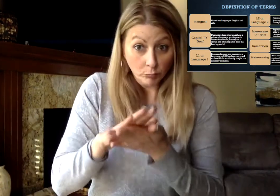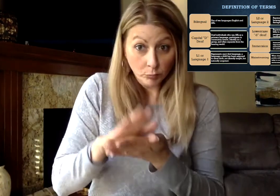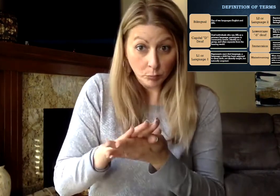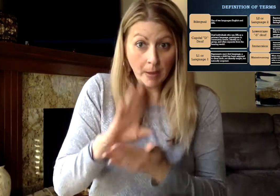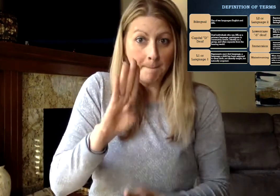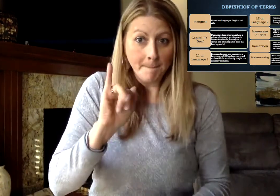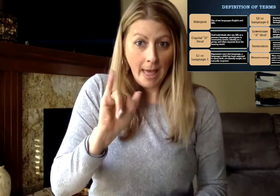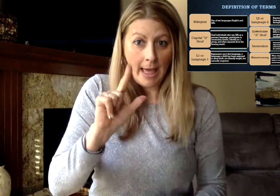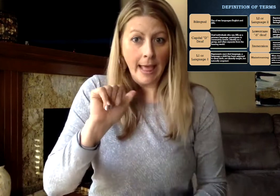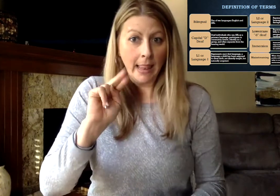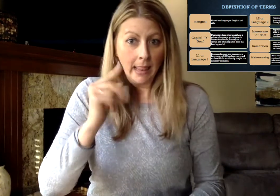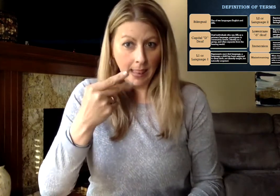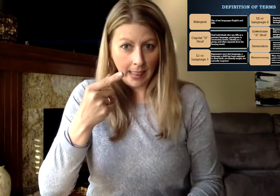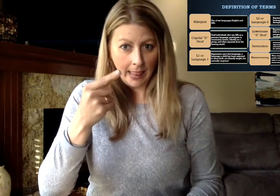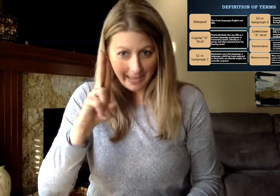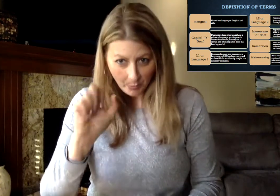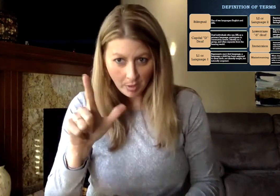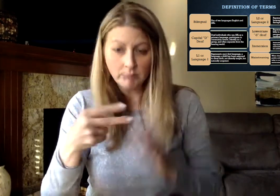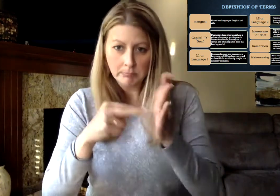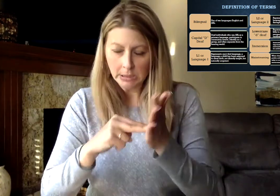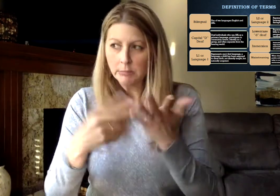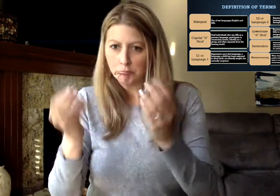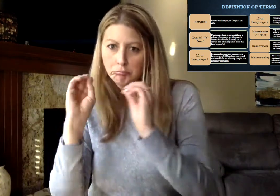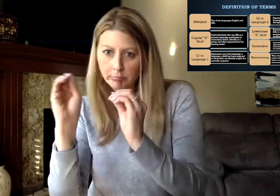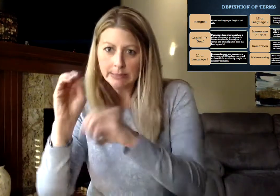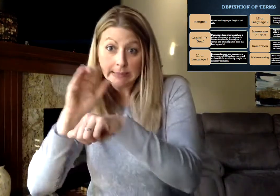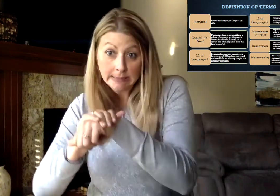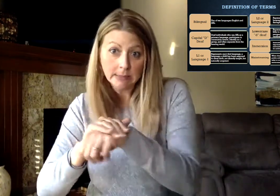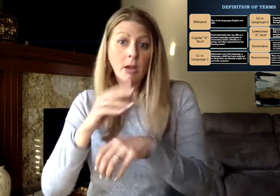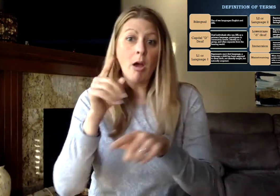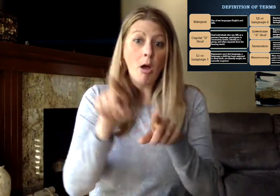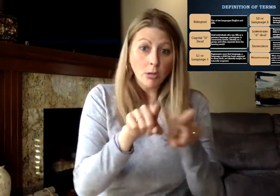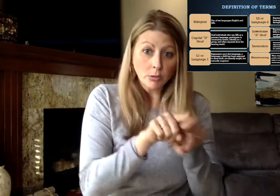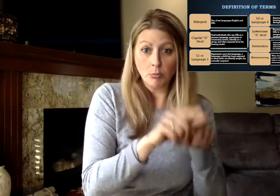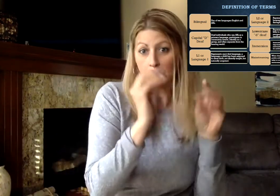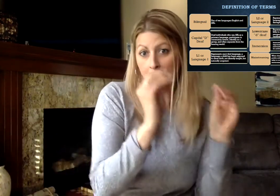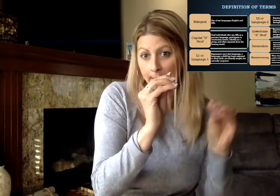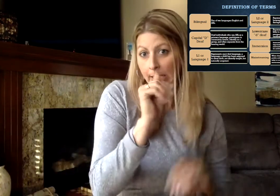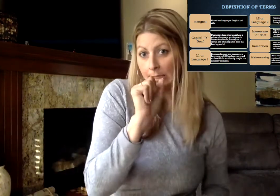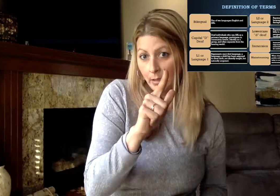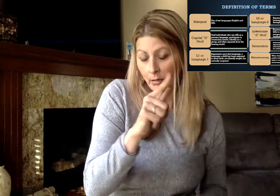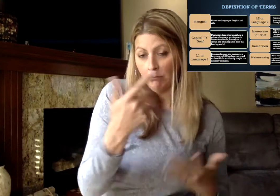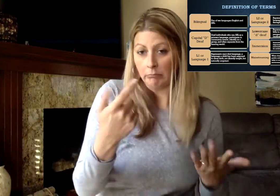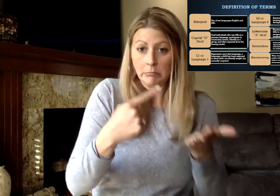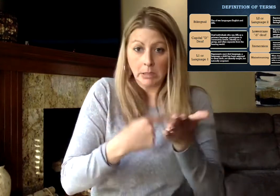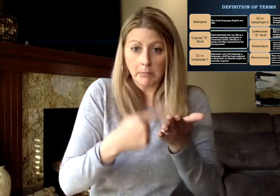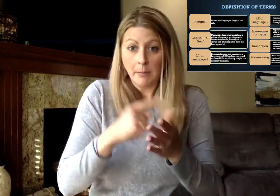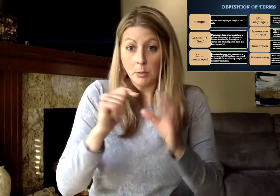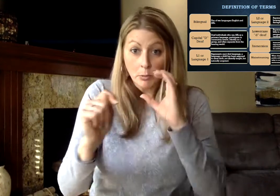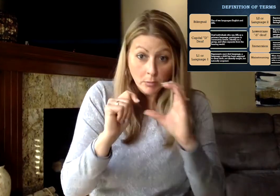If it's a deaf school, bilingual means that they teach both English and they teach ASL.